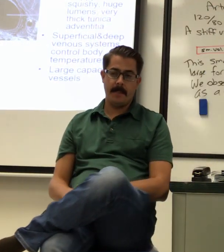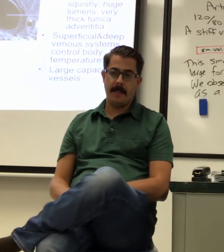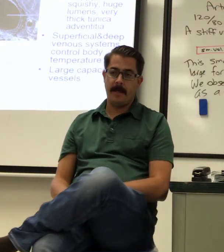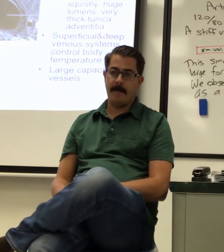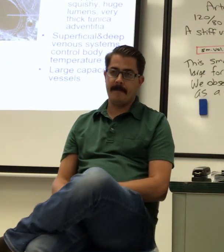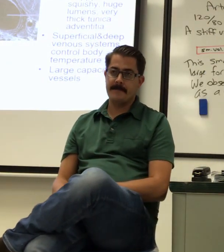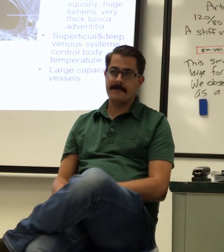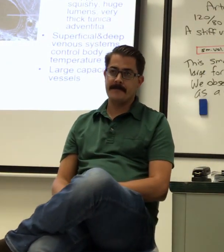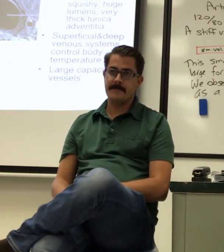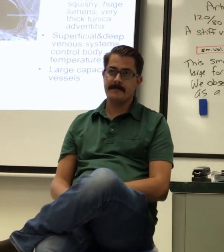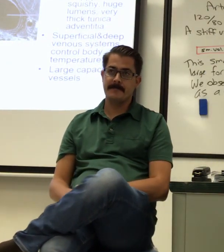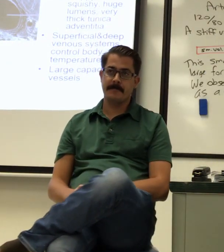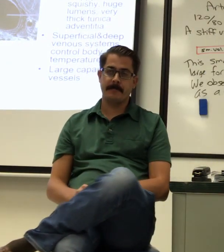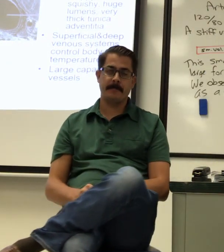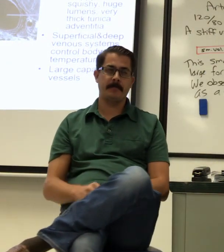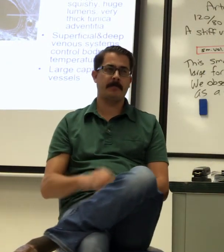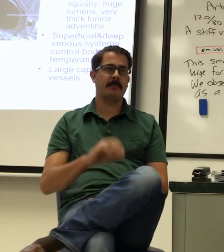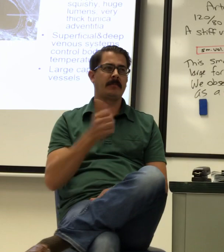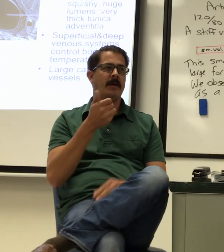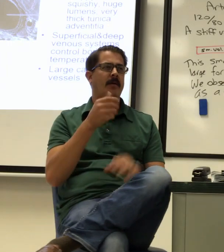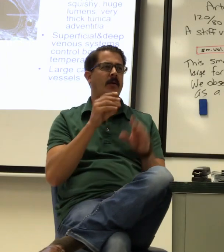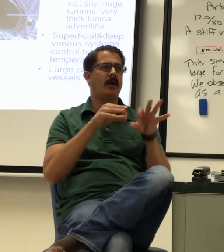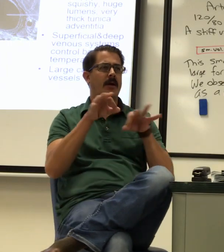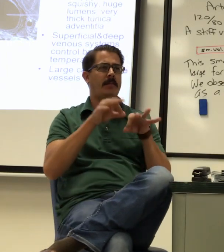To put this in mathematical form,